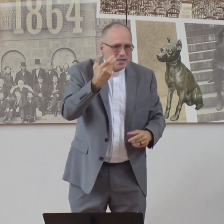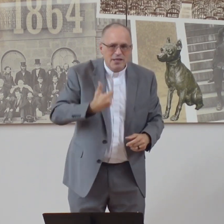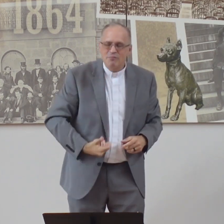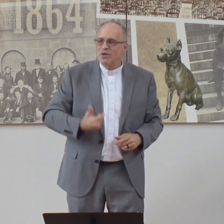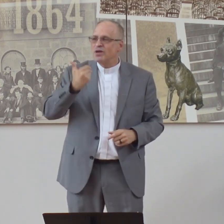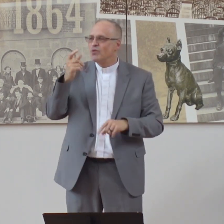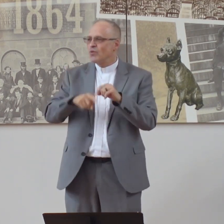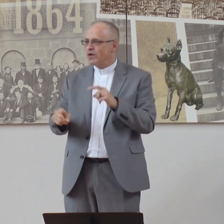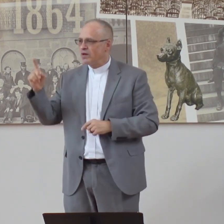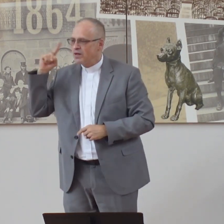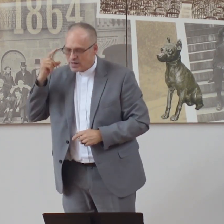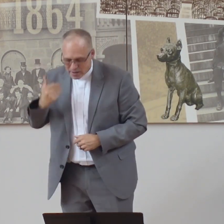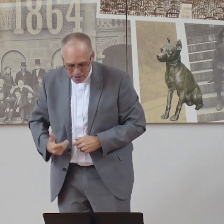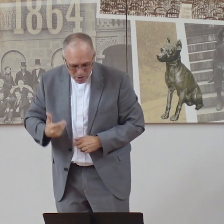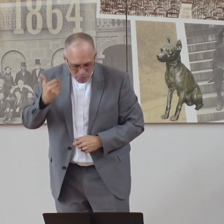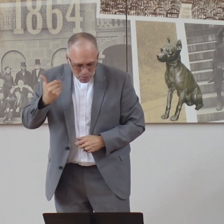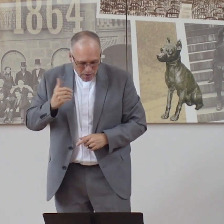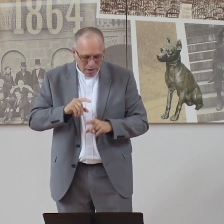I cannot be seen or heard,